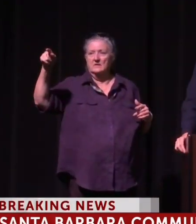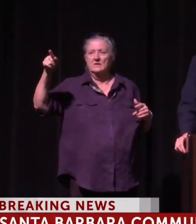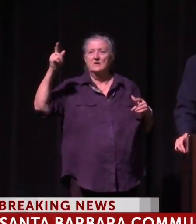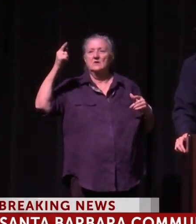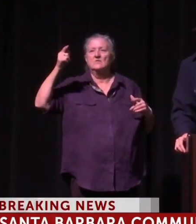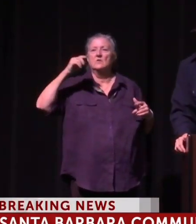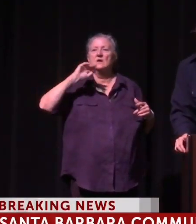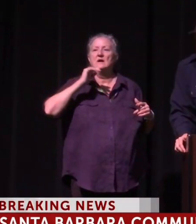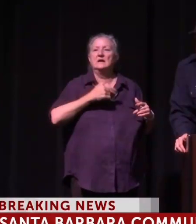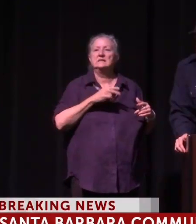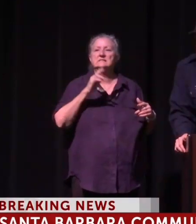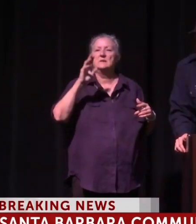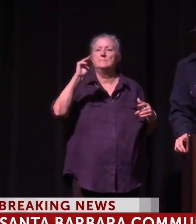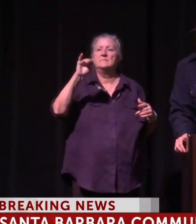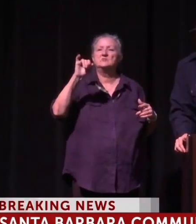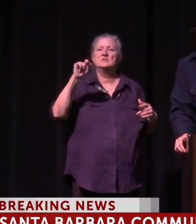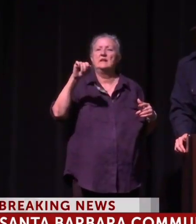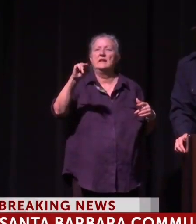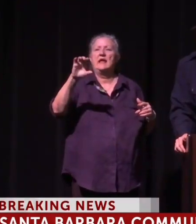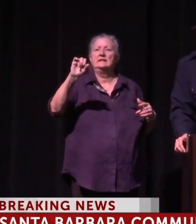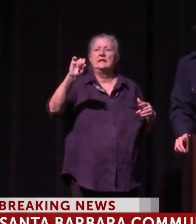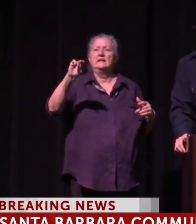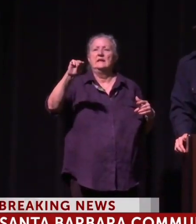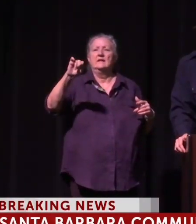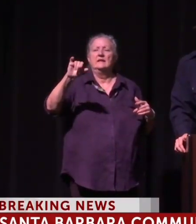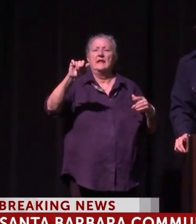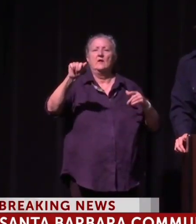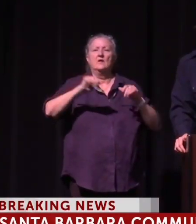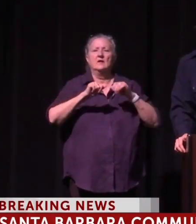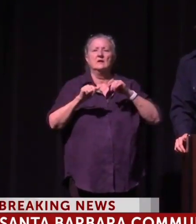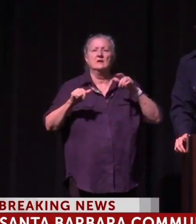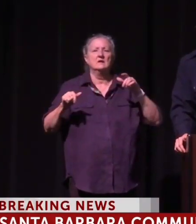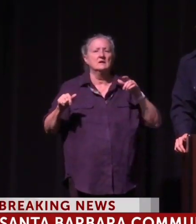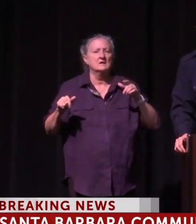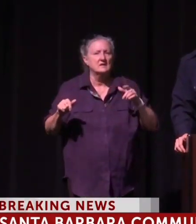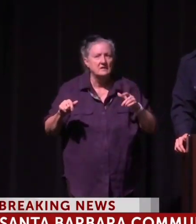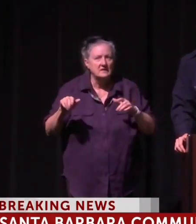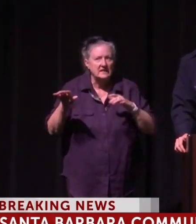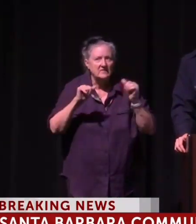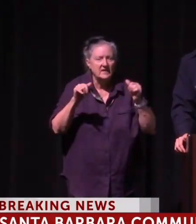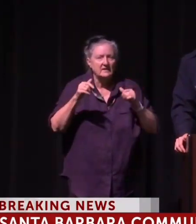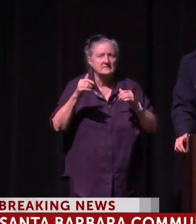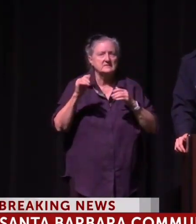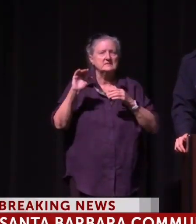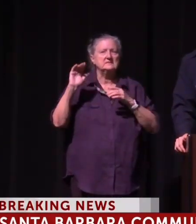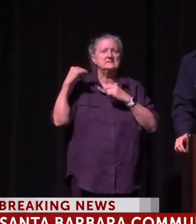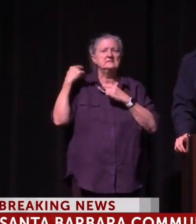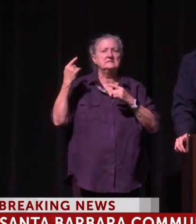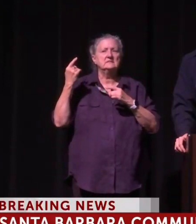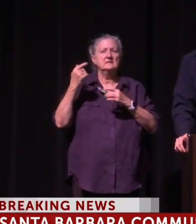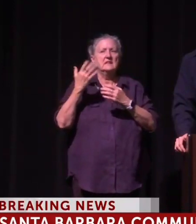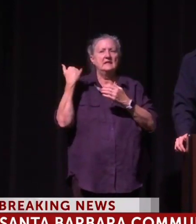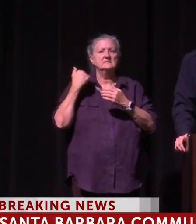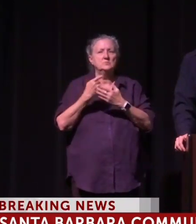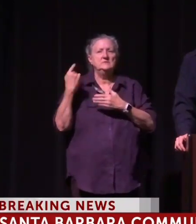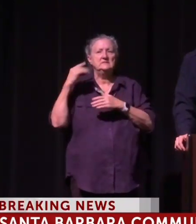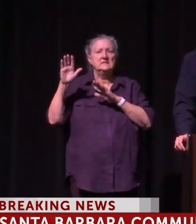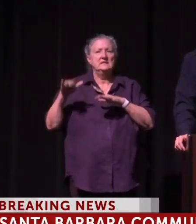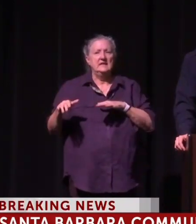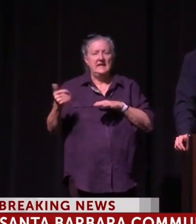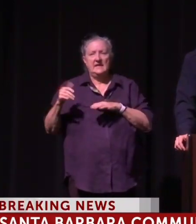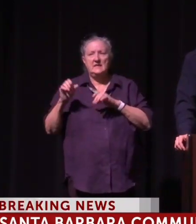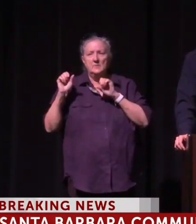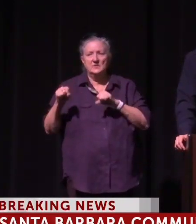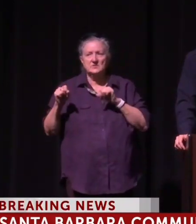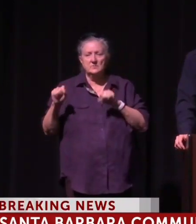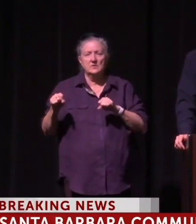For us in the Mission Canyon area that they've been back since last Sunday, is there any potential timetable when